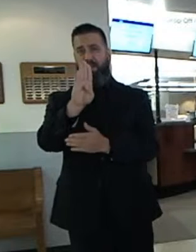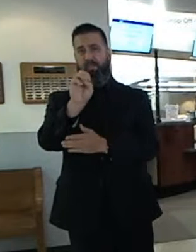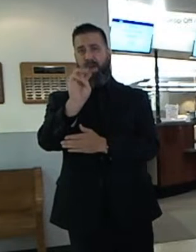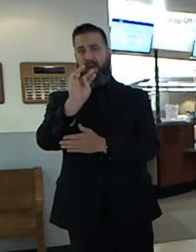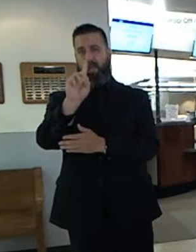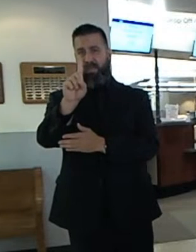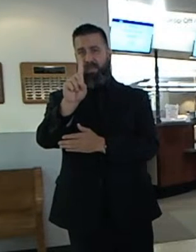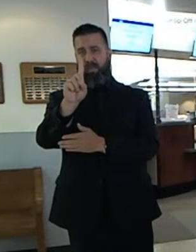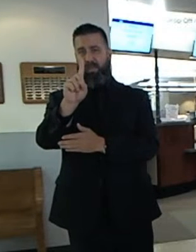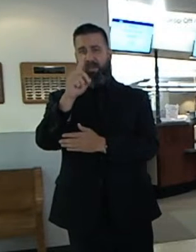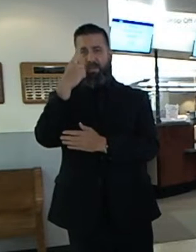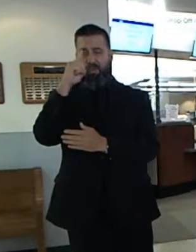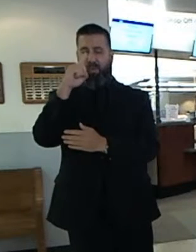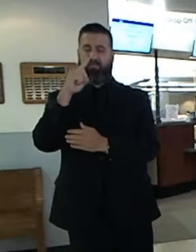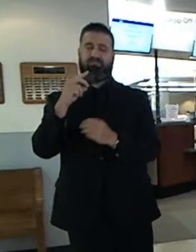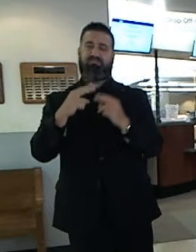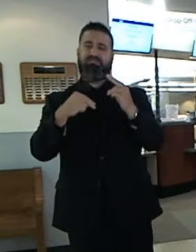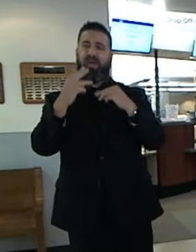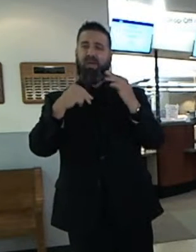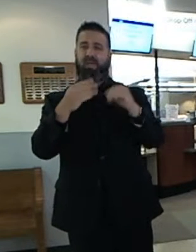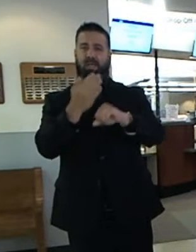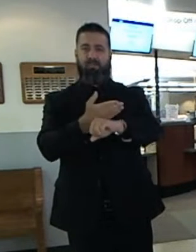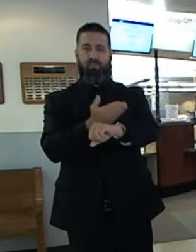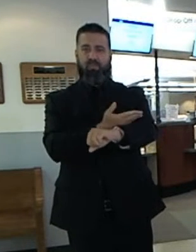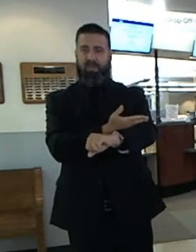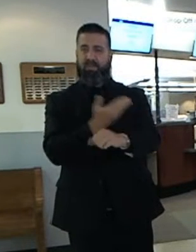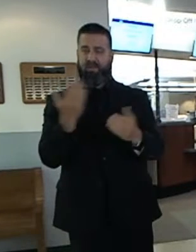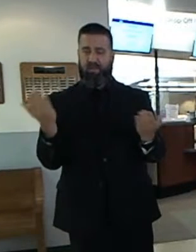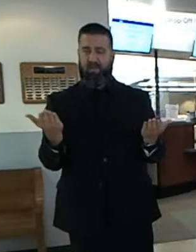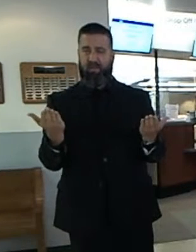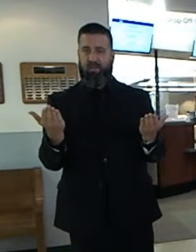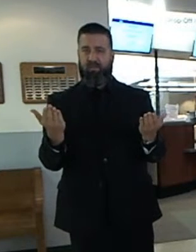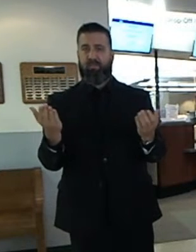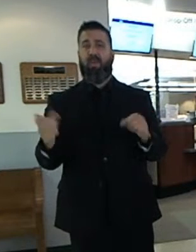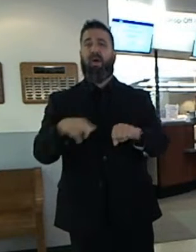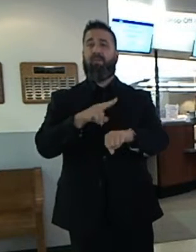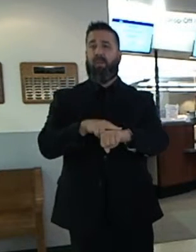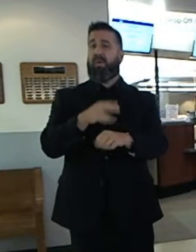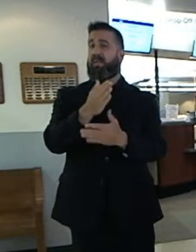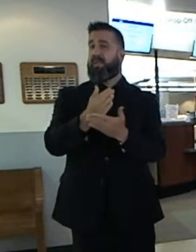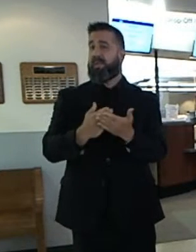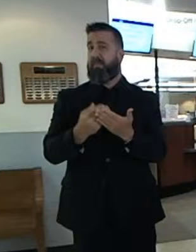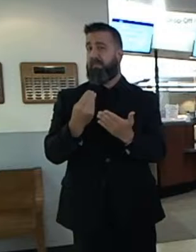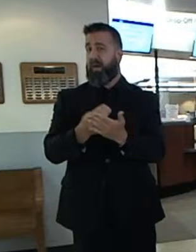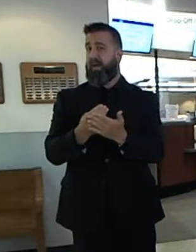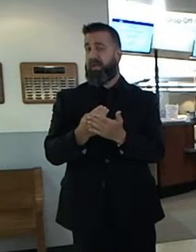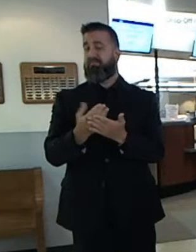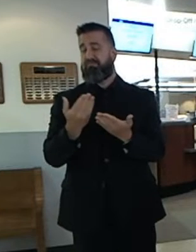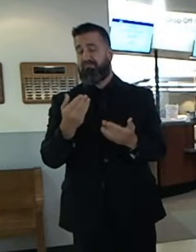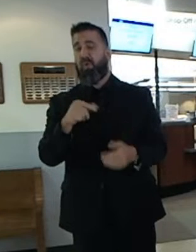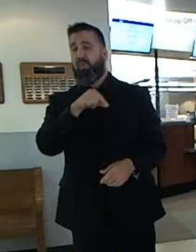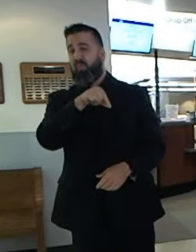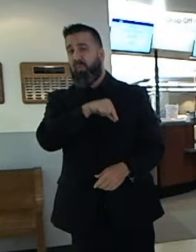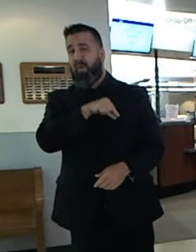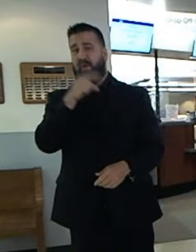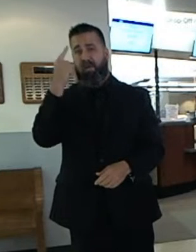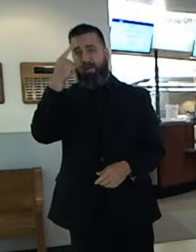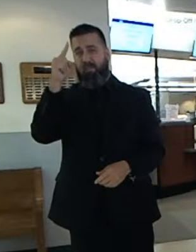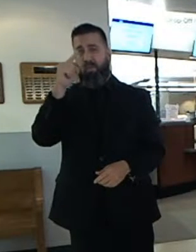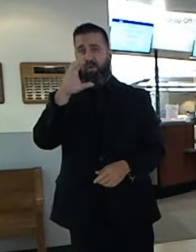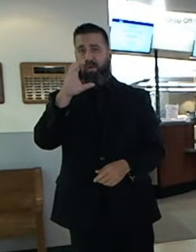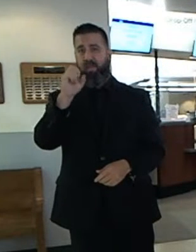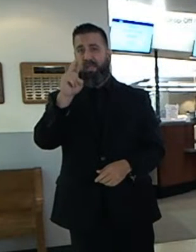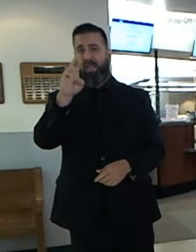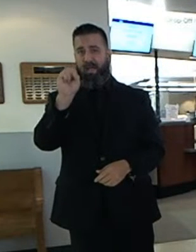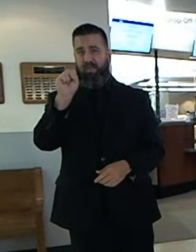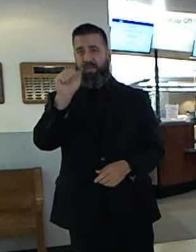for building improvements in St. Louis County. And of course, some of these funds may be eligible for reimbursement through the St. Louis County